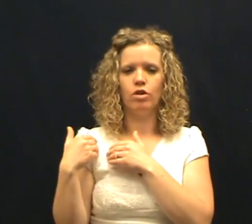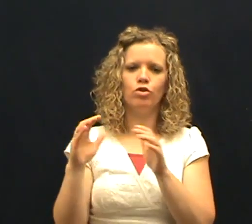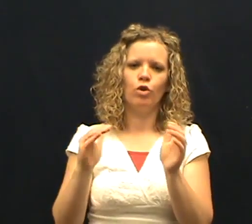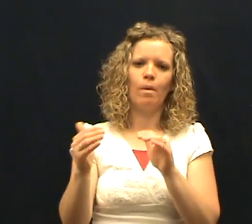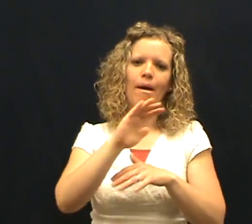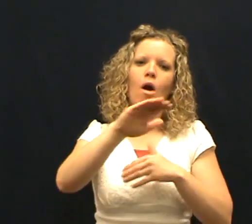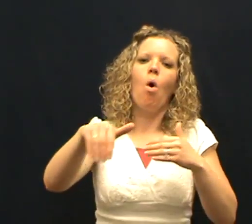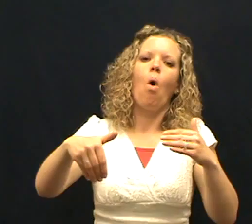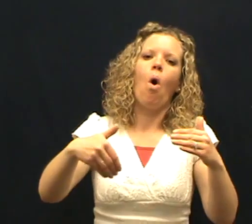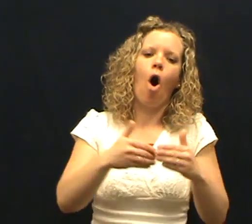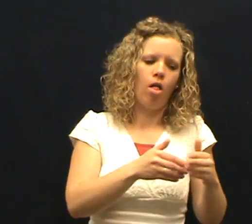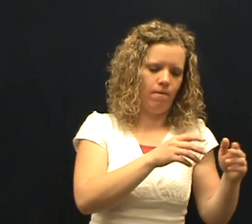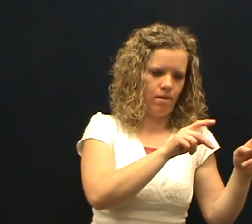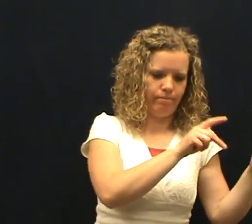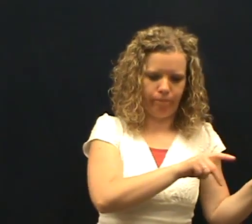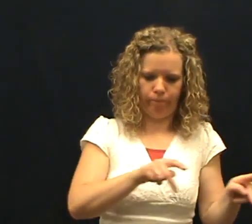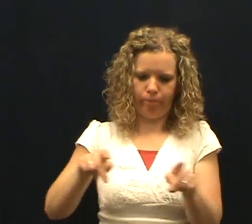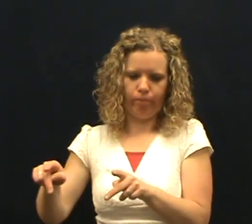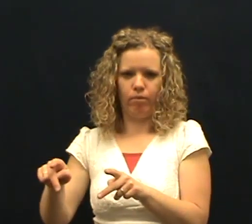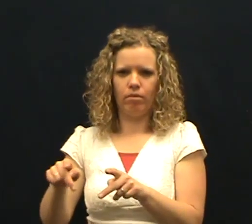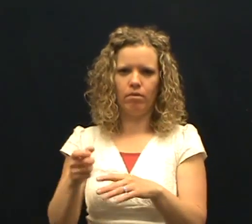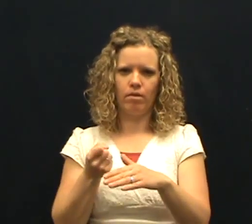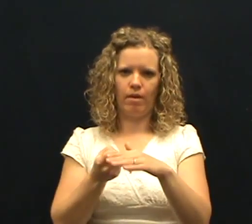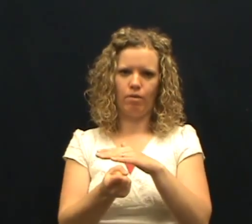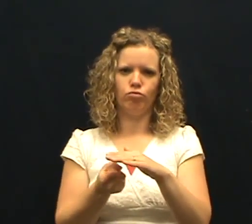the procedures through the different cash registers and whatnot.